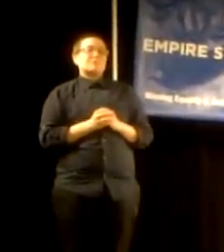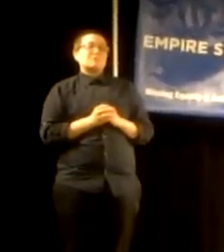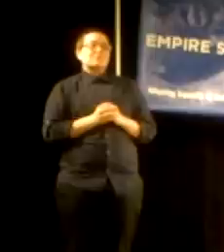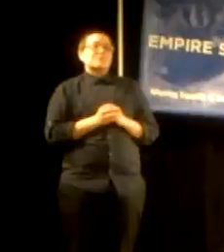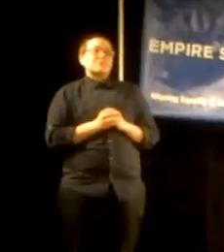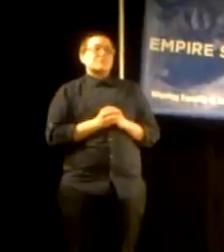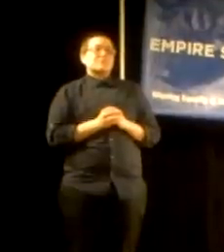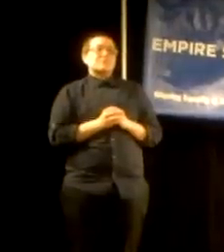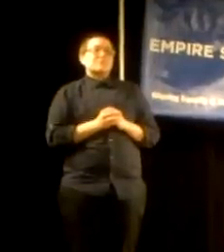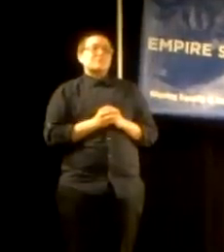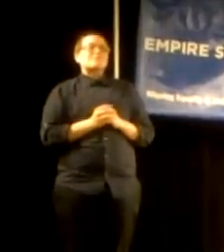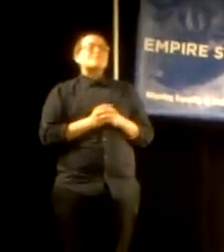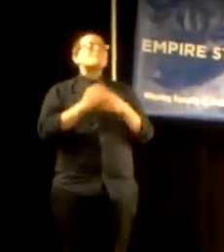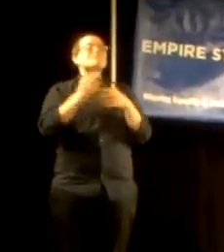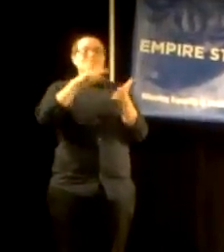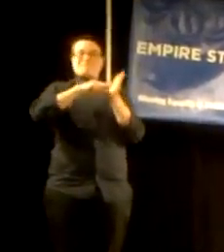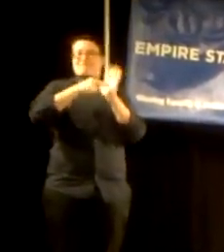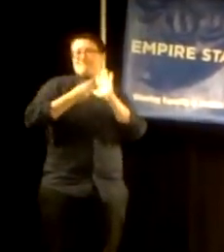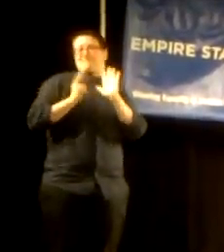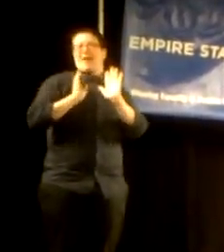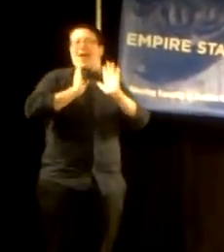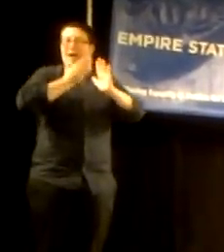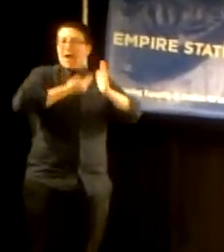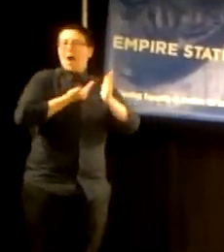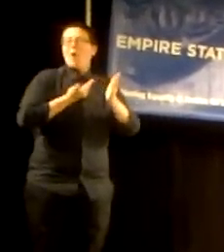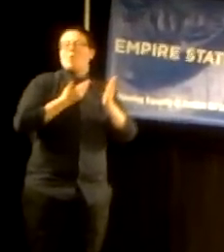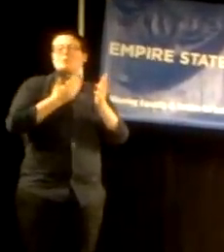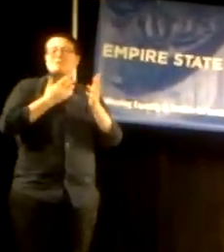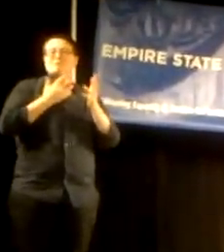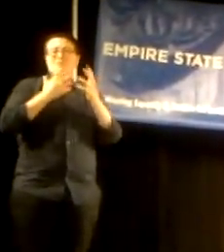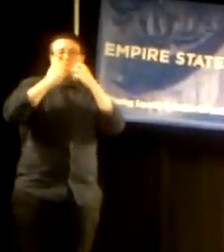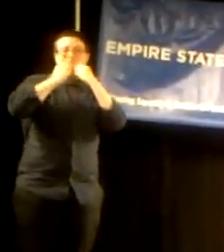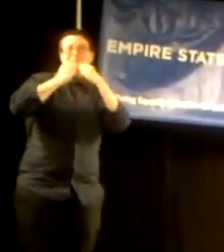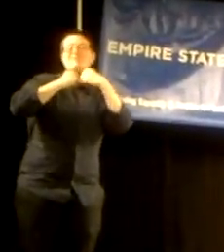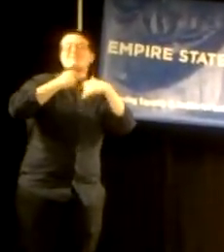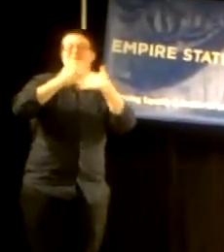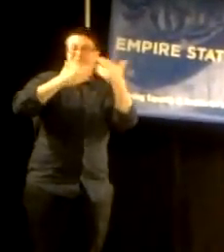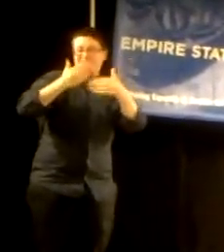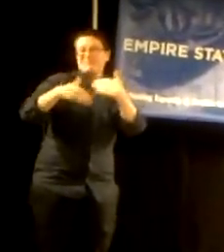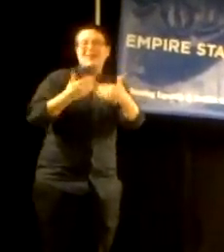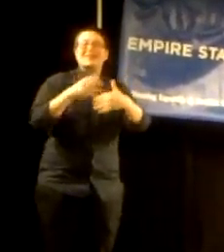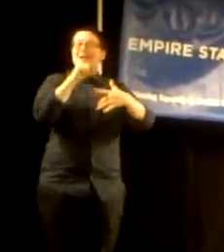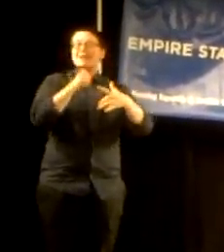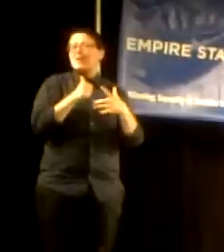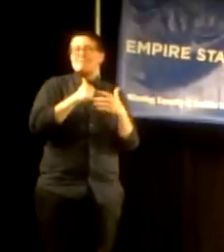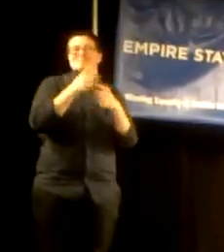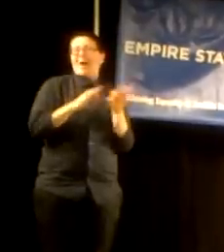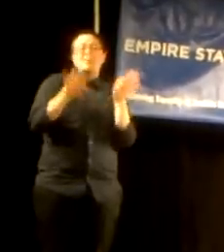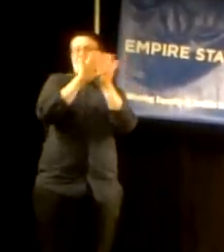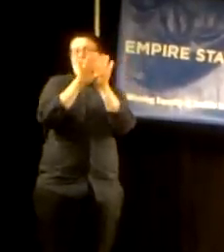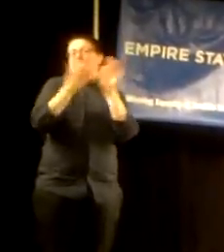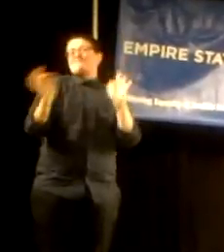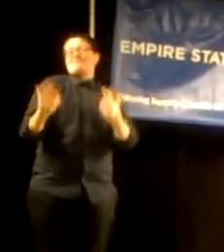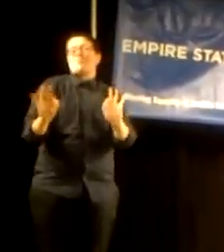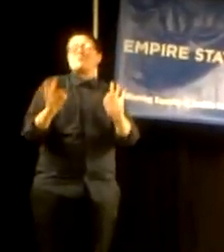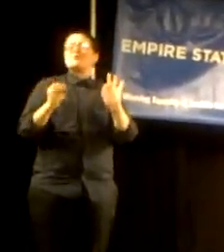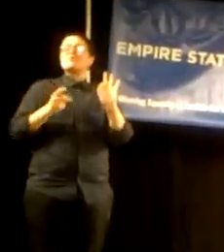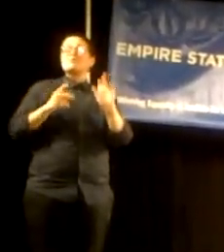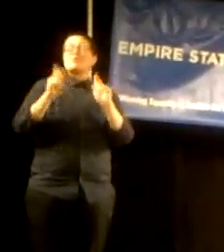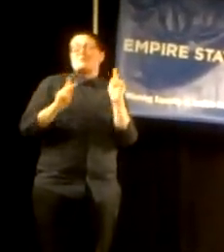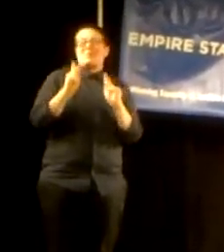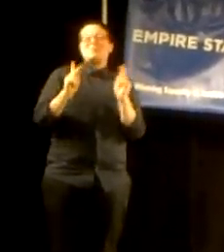of happiness doesn't matter. But this is not the will of the people. A recent poll of New York